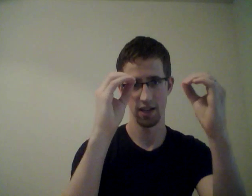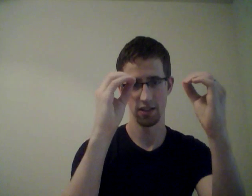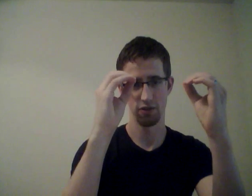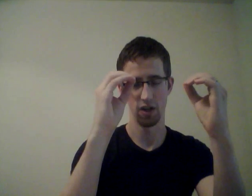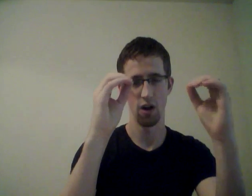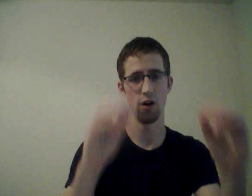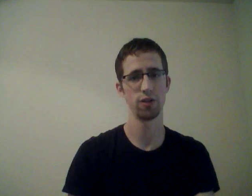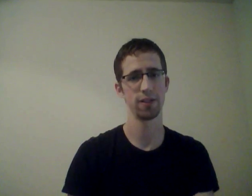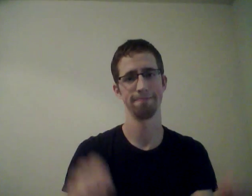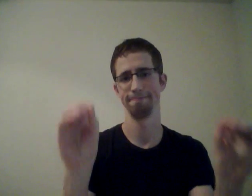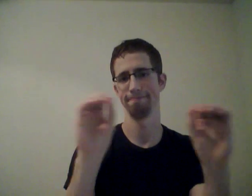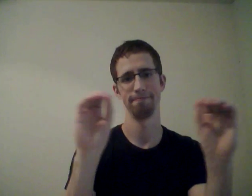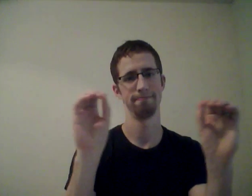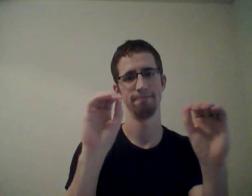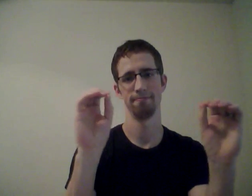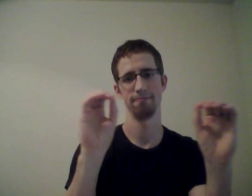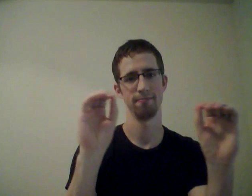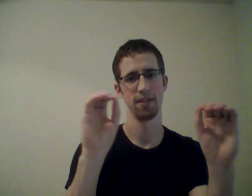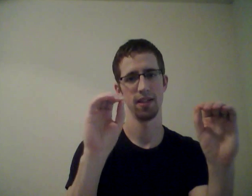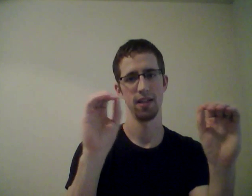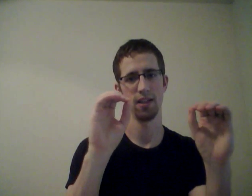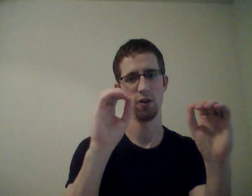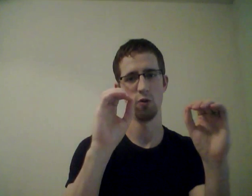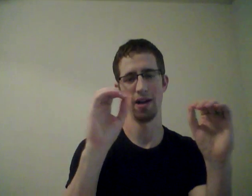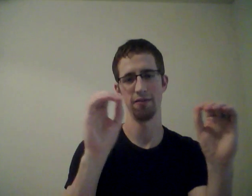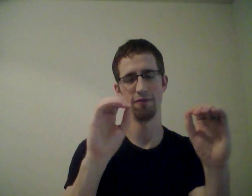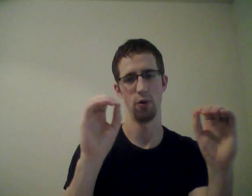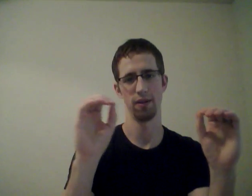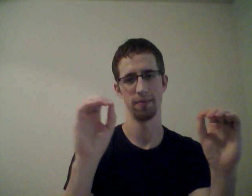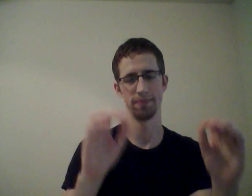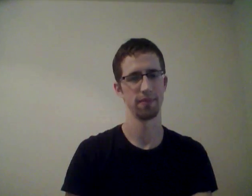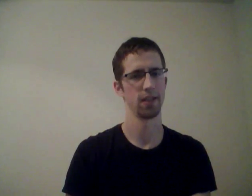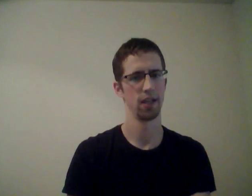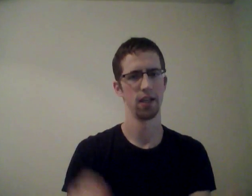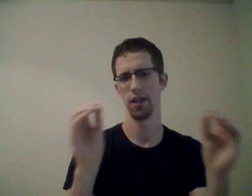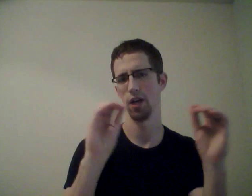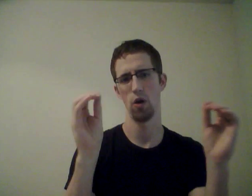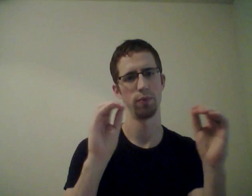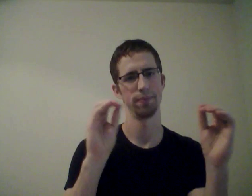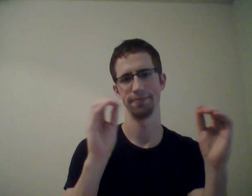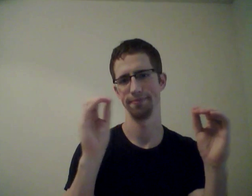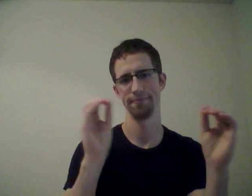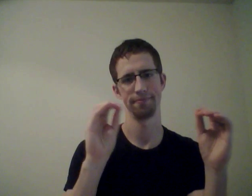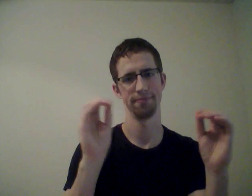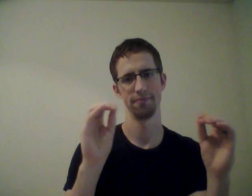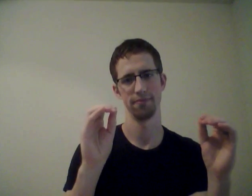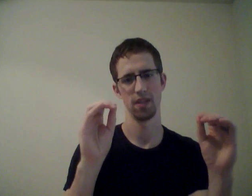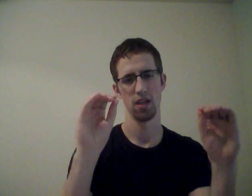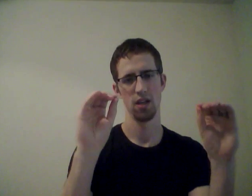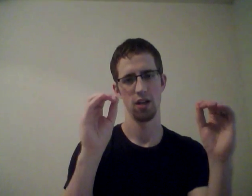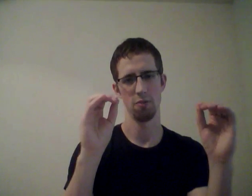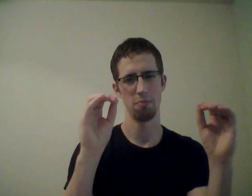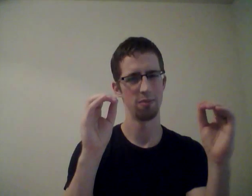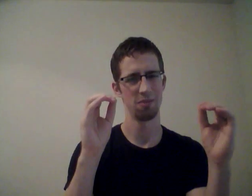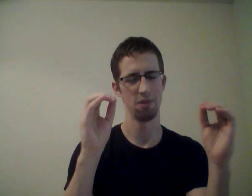Hands are in O's. They go back and forth. No. Your palms can be a little